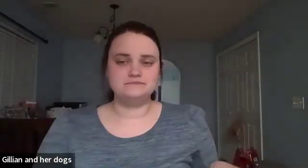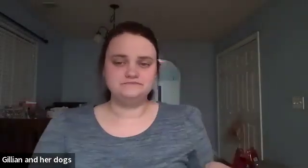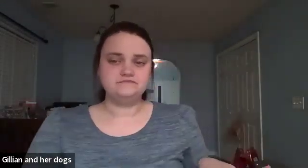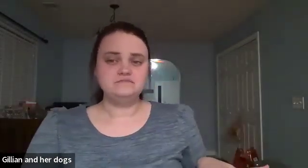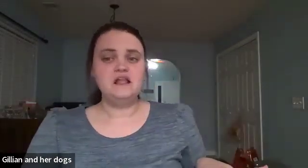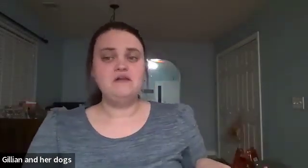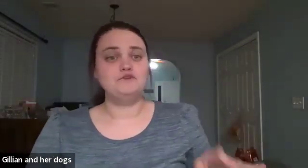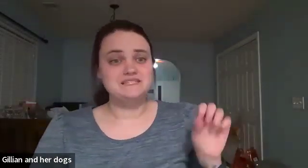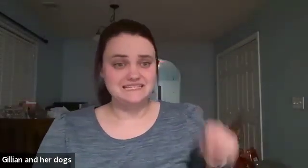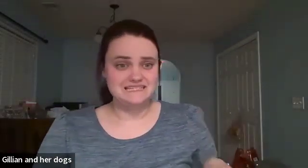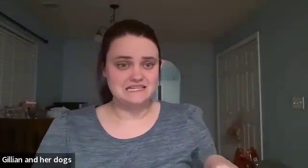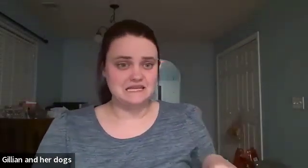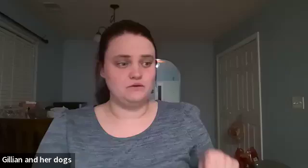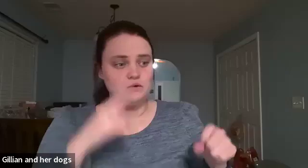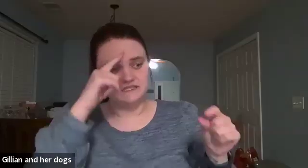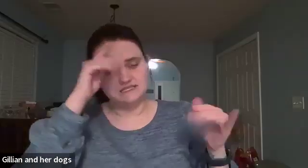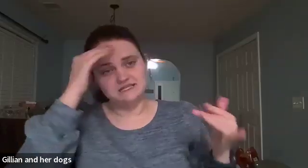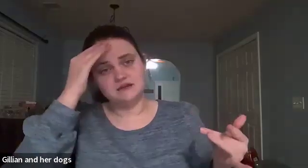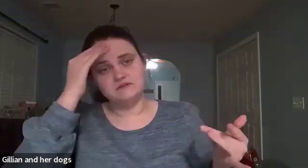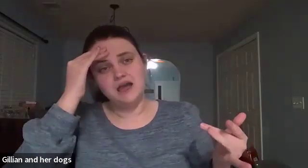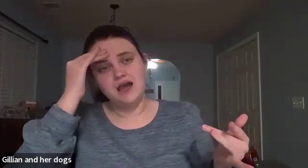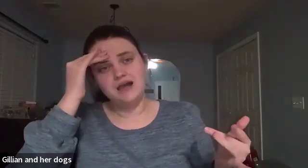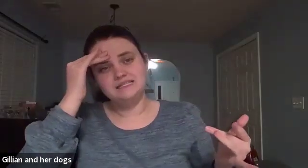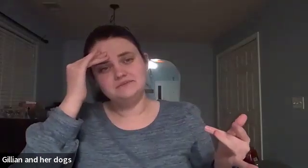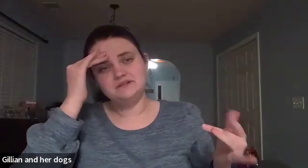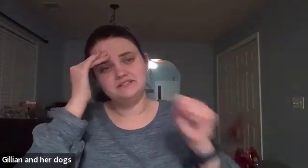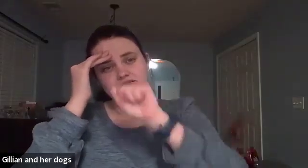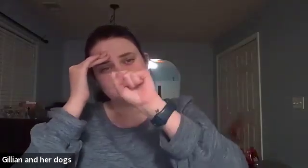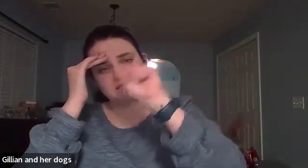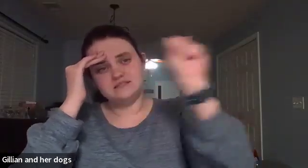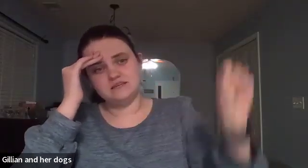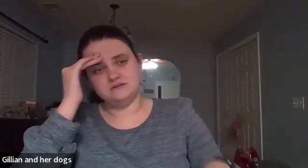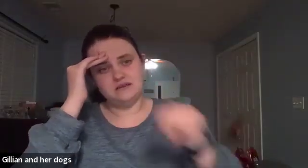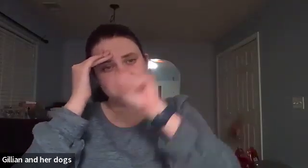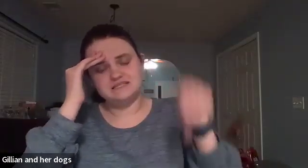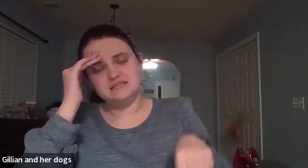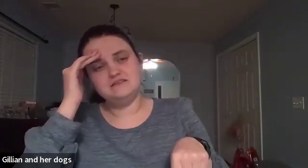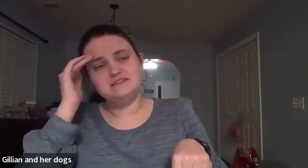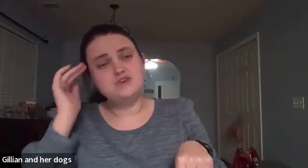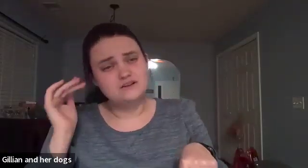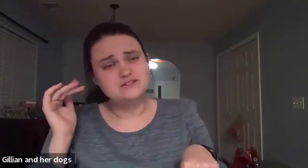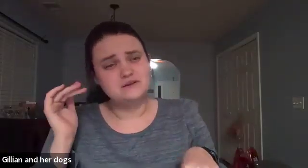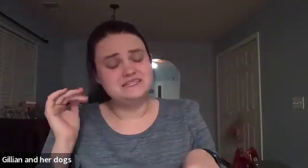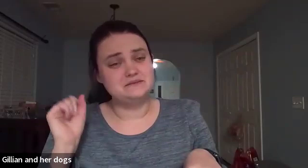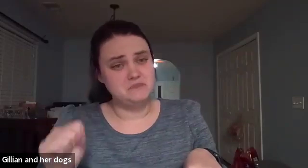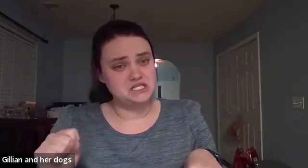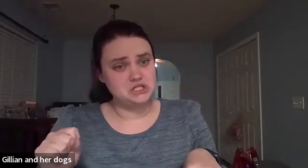So for season, the word season itself, I typically do S and go down season. This also can be